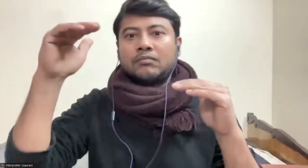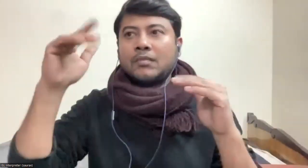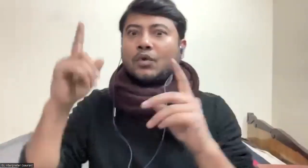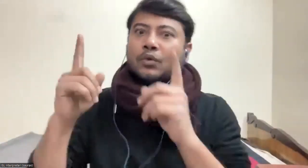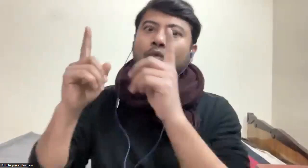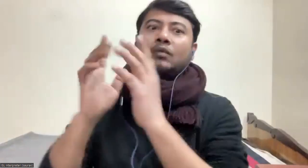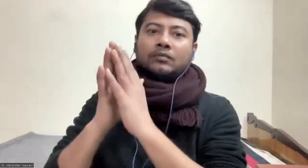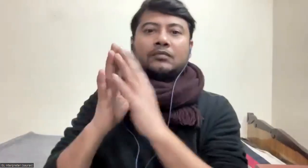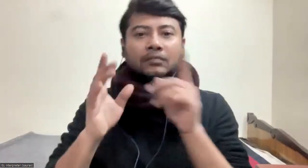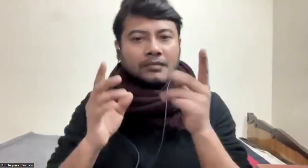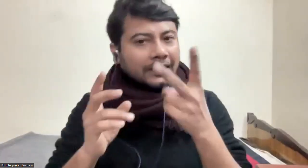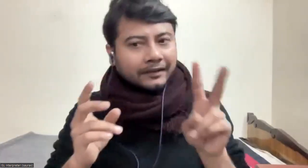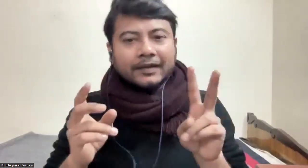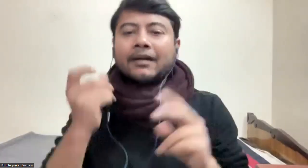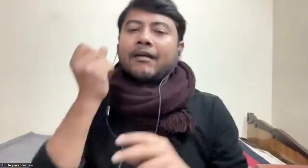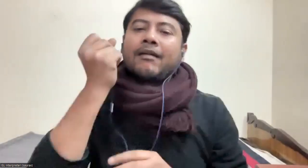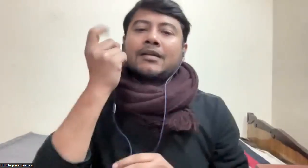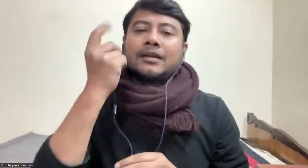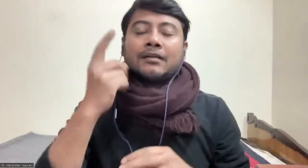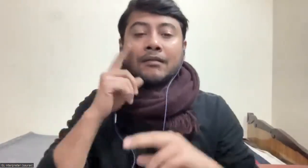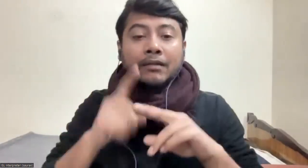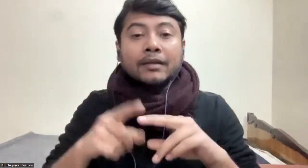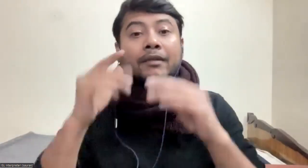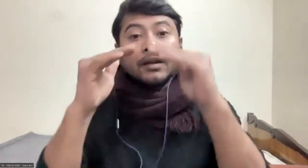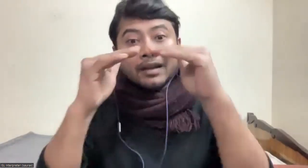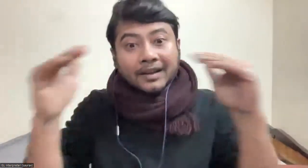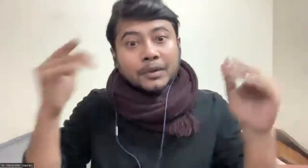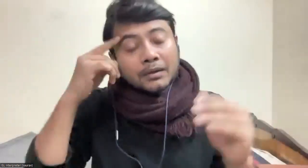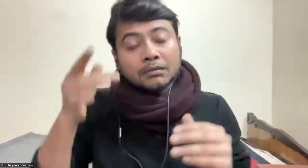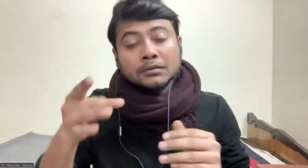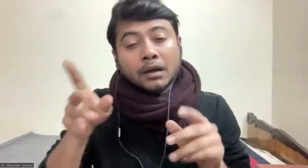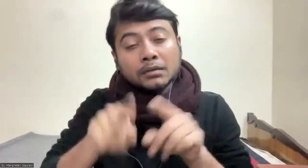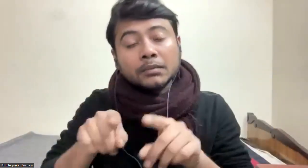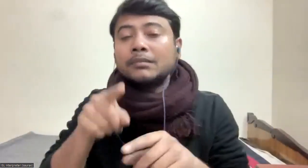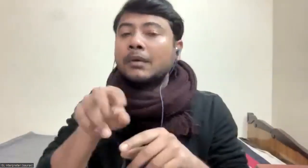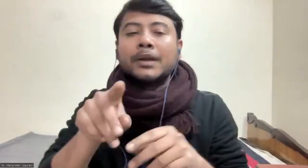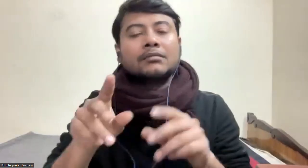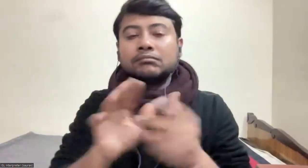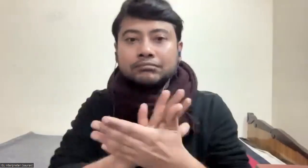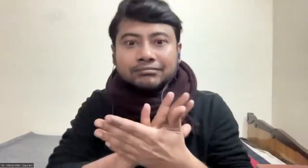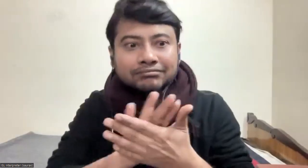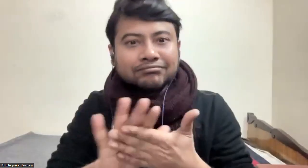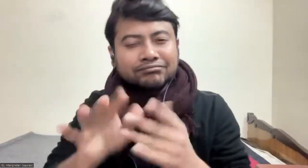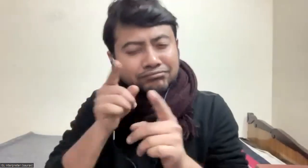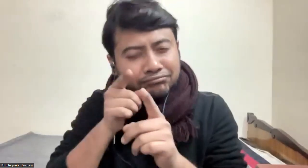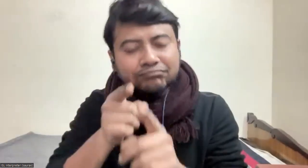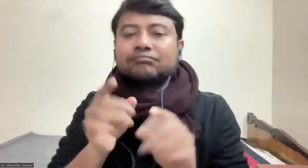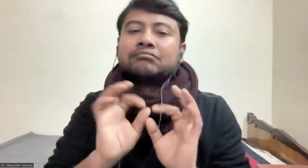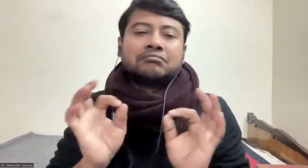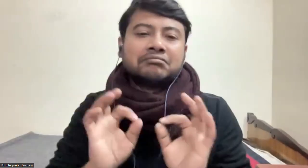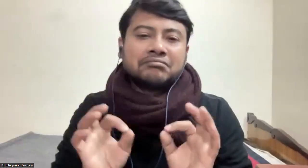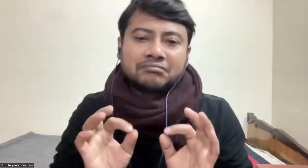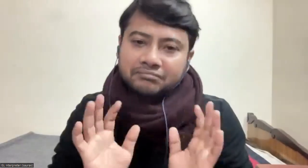you're doing, then your chanting will never be pure. Moving on to point number 3. If you have a